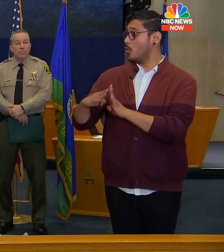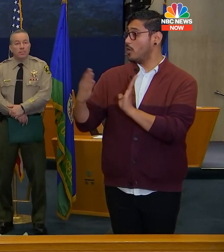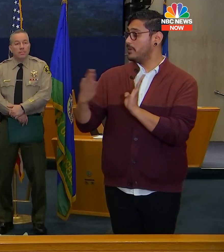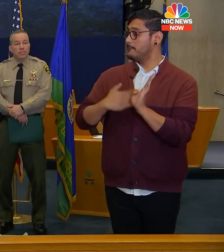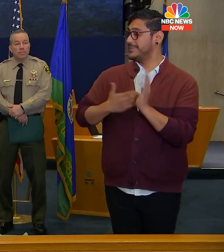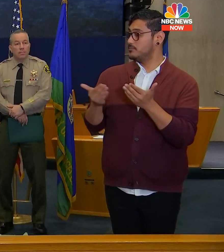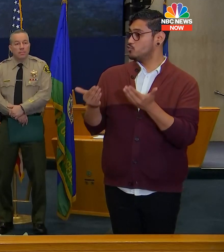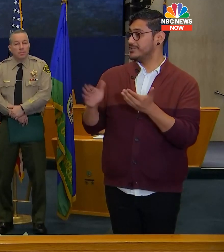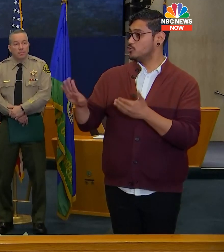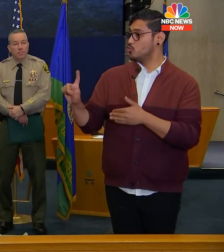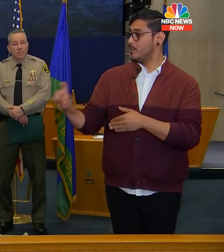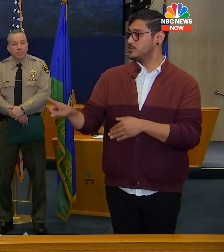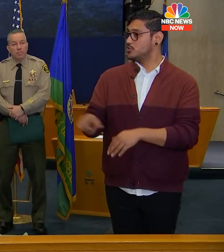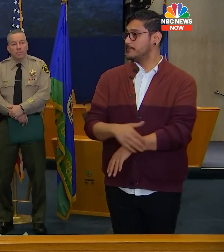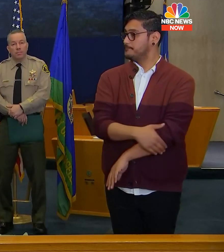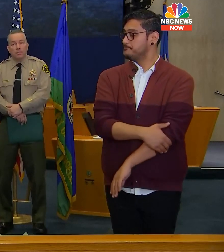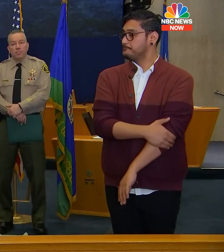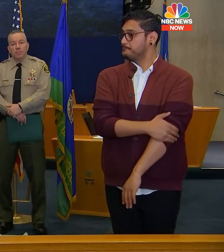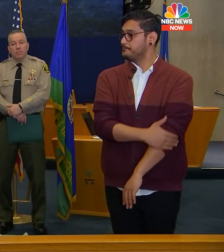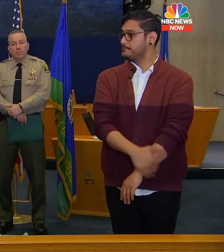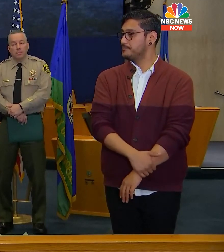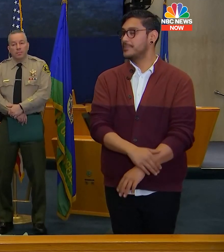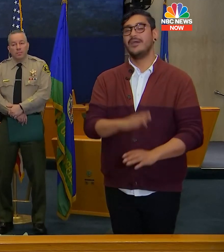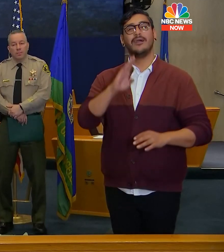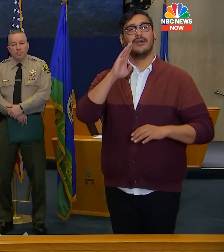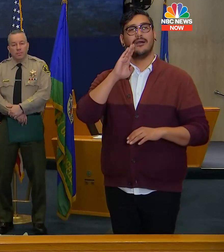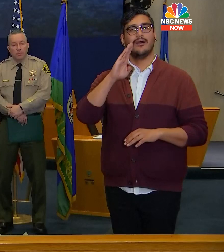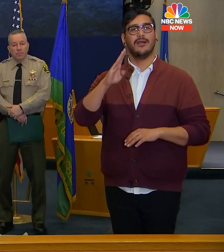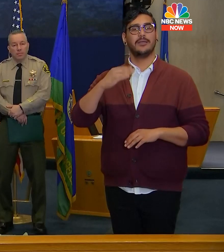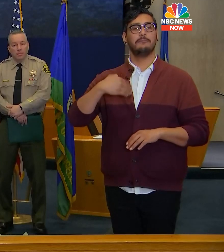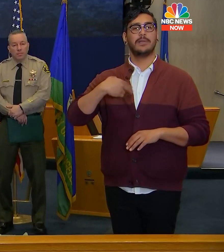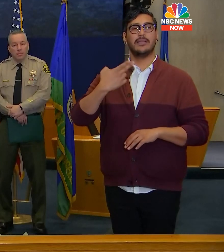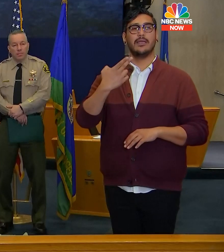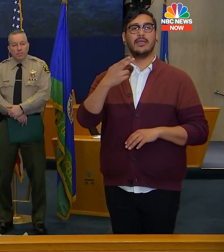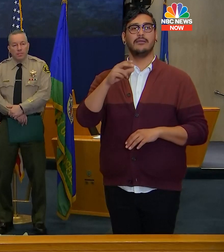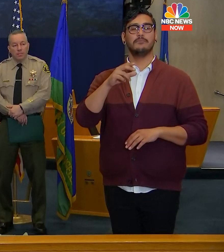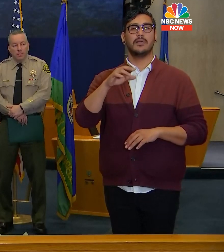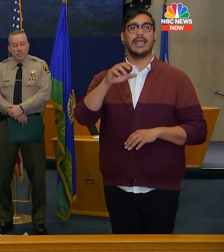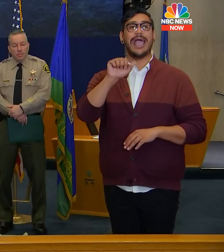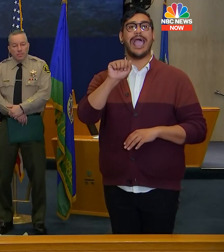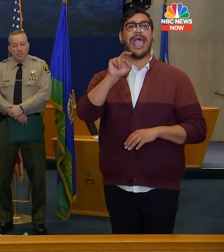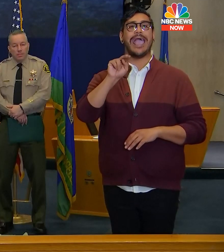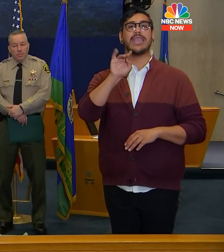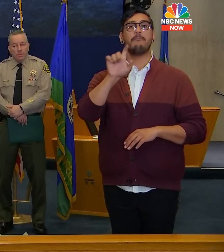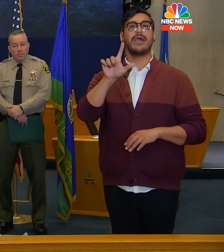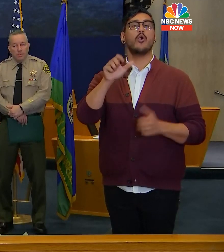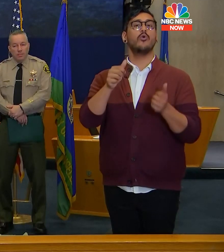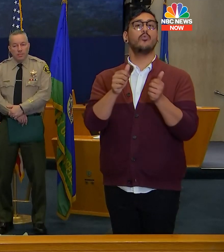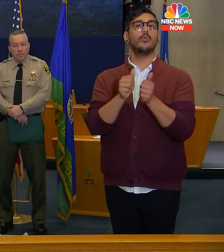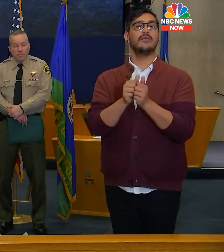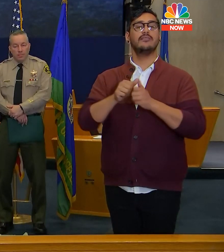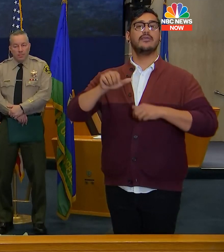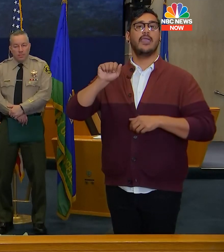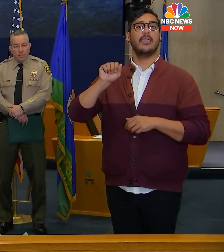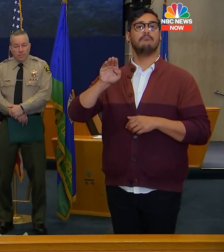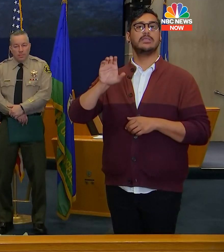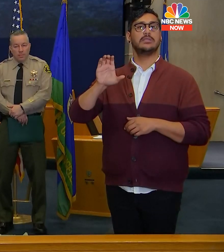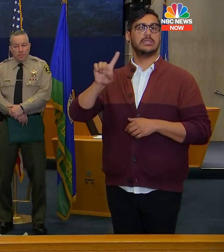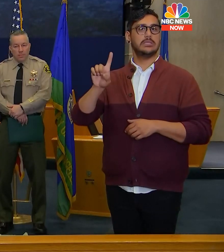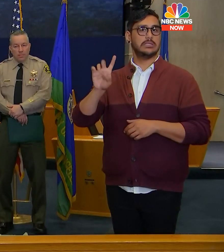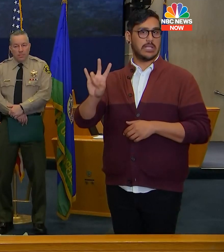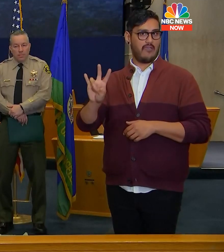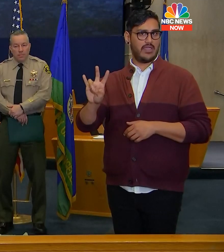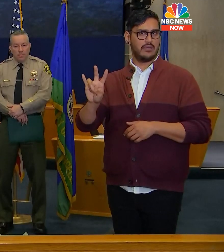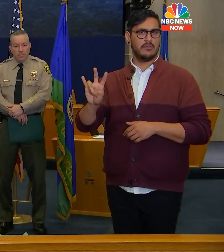Please proceed with your question. Hi, this is Annabelle with ABC 7. My questions are the following. How many of the